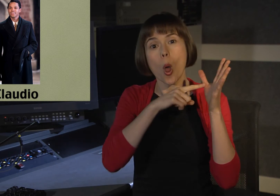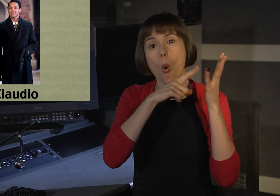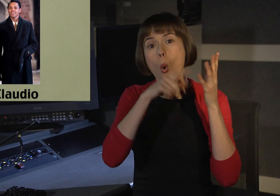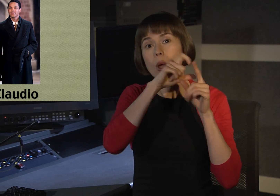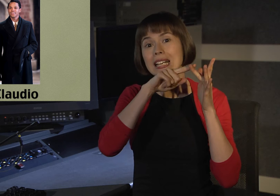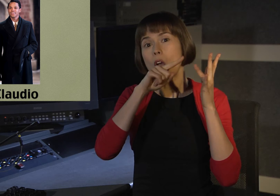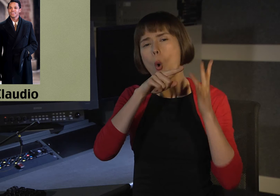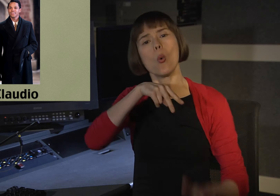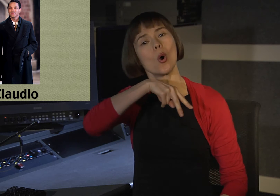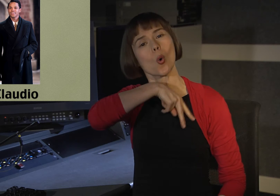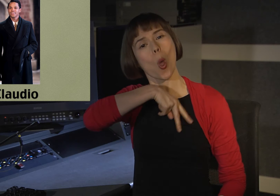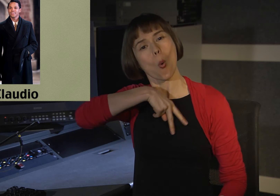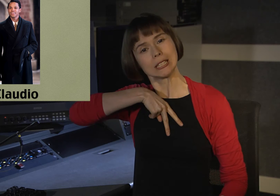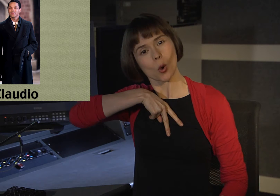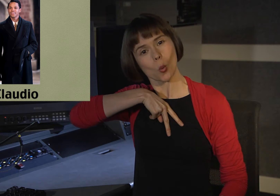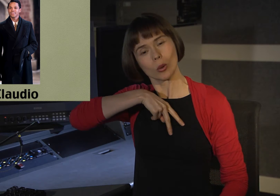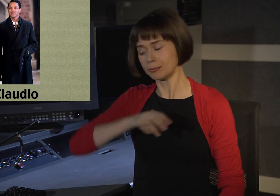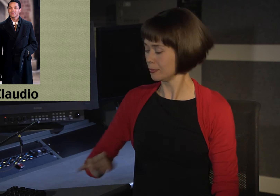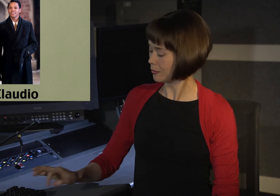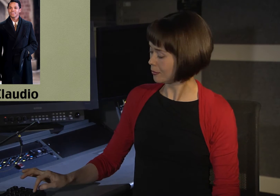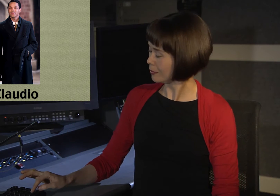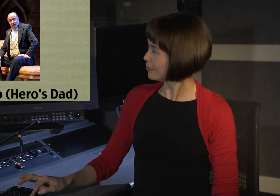Claudio, and his sign name.